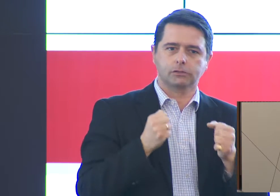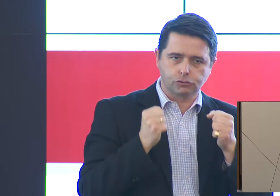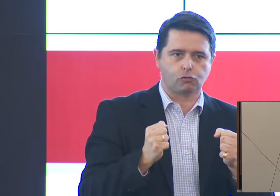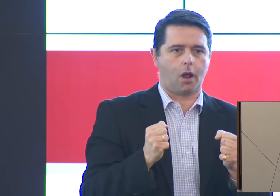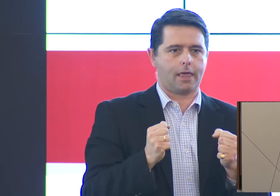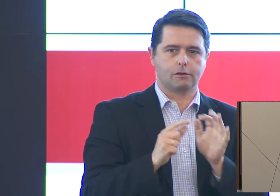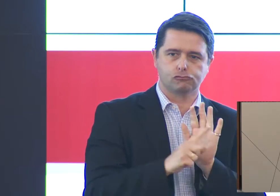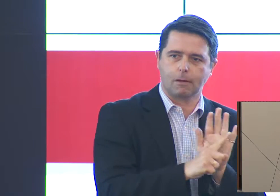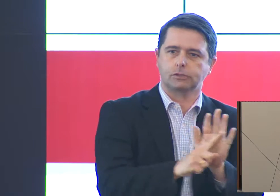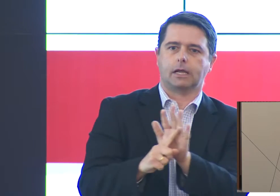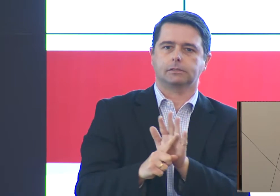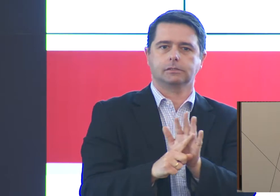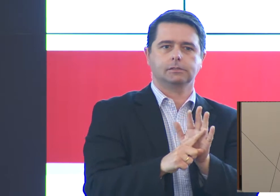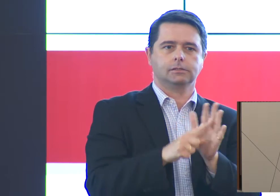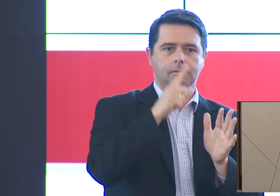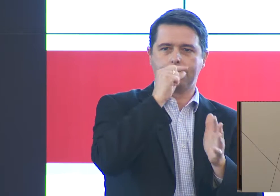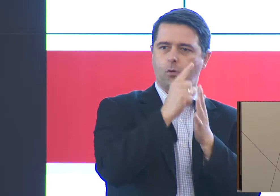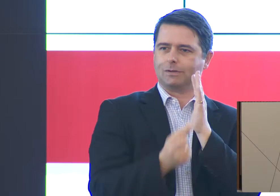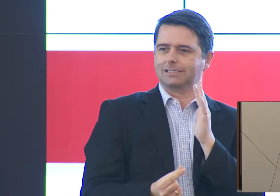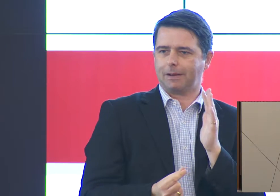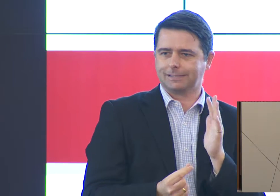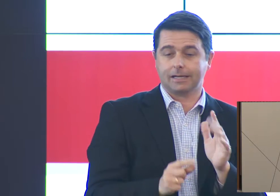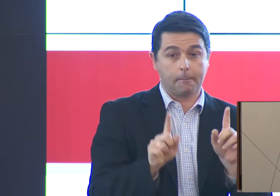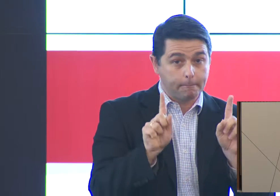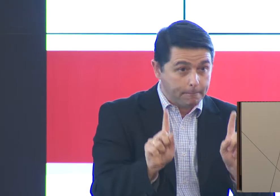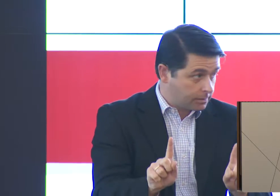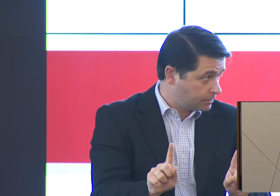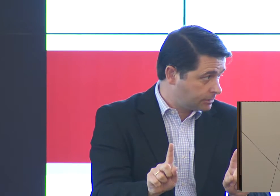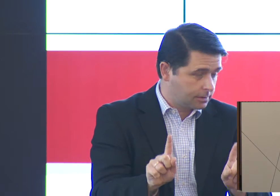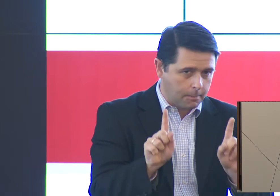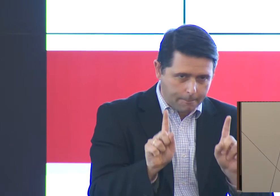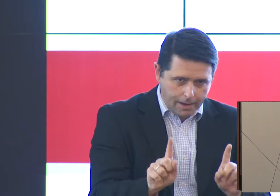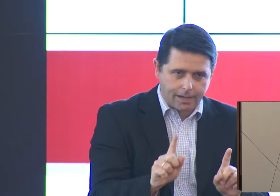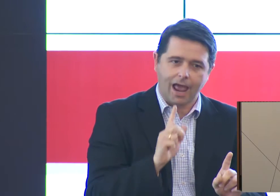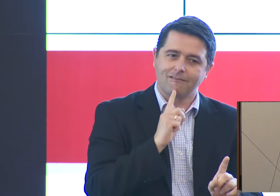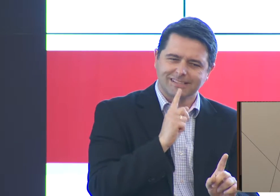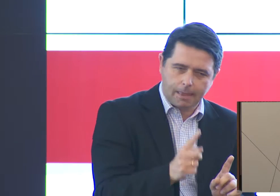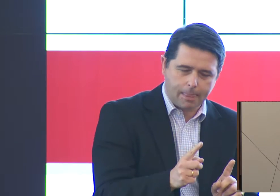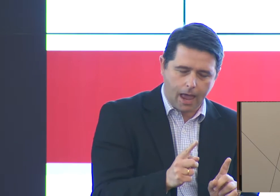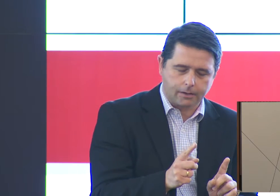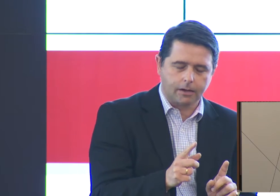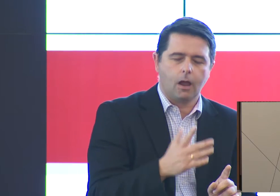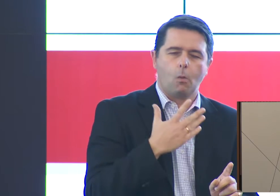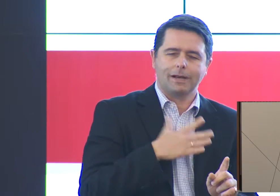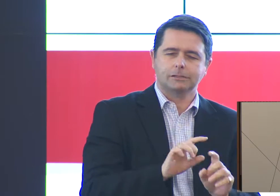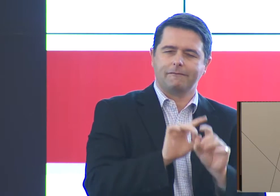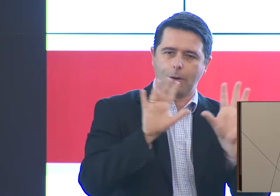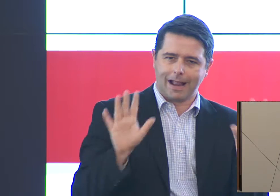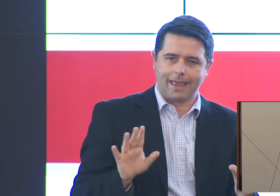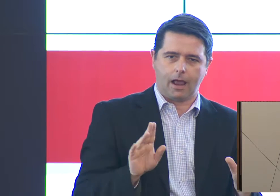part of the convention and the changes that occurred. So we were strongly representing people with a disability. However, having said